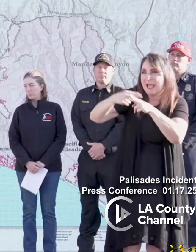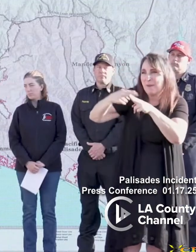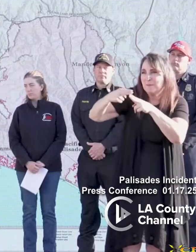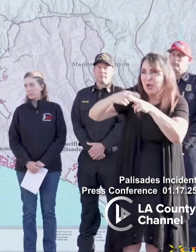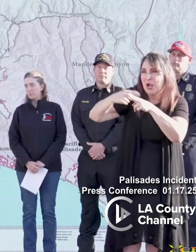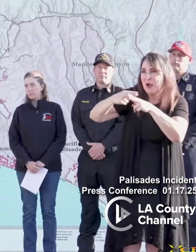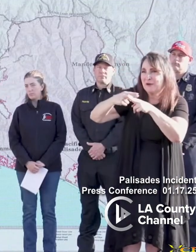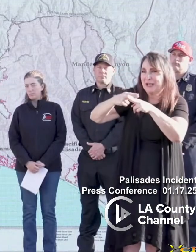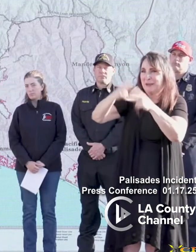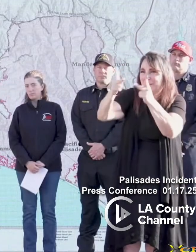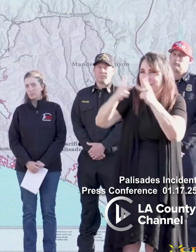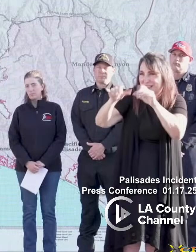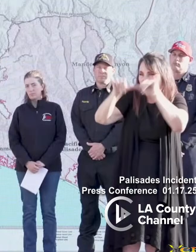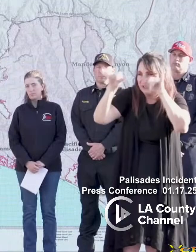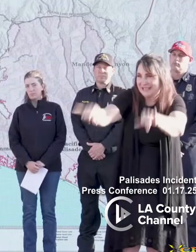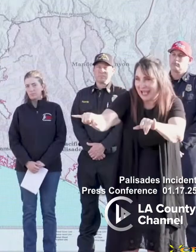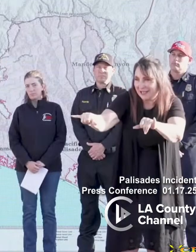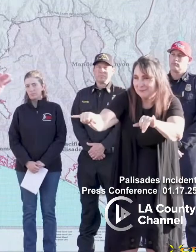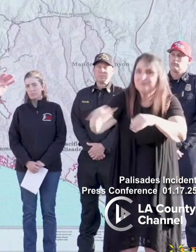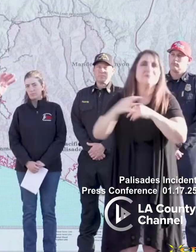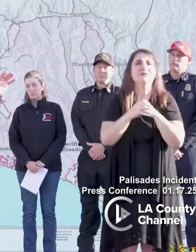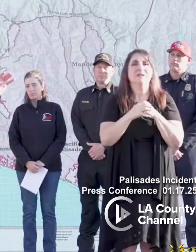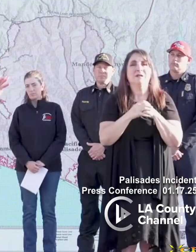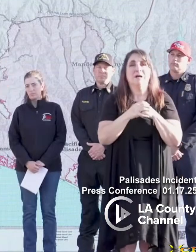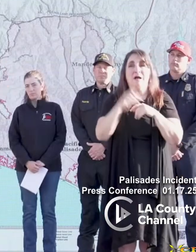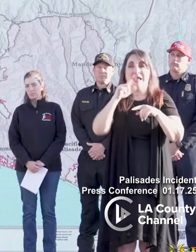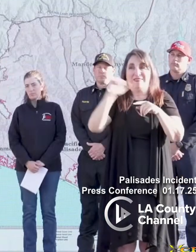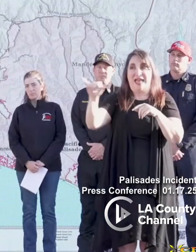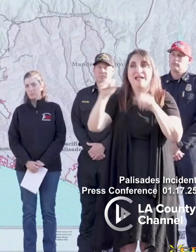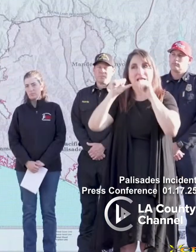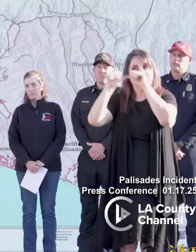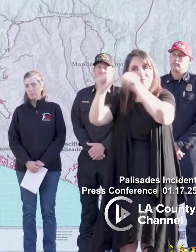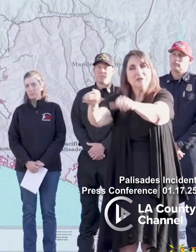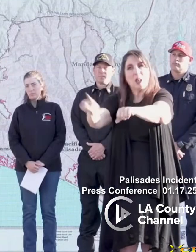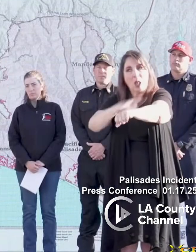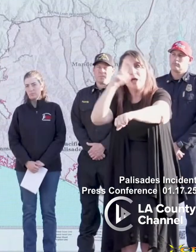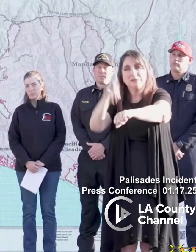housing that can last for a very long time,